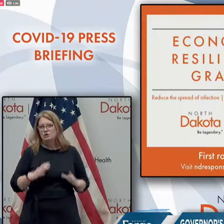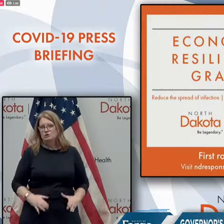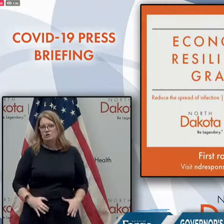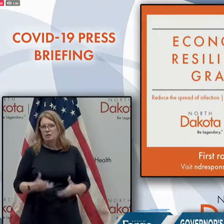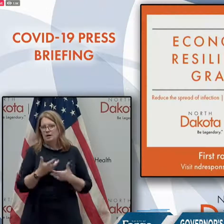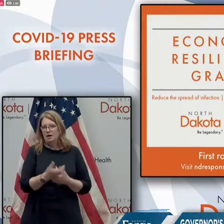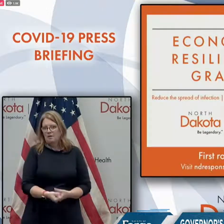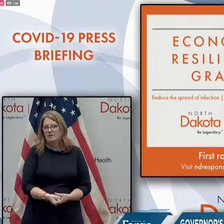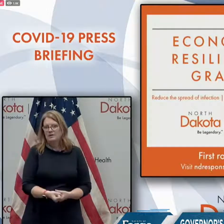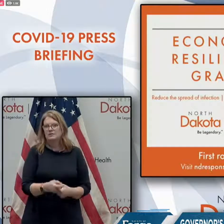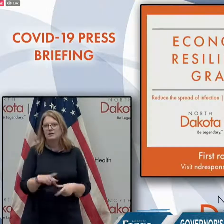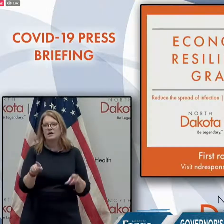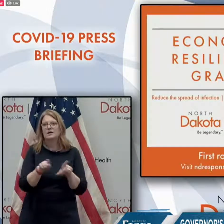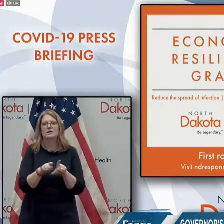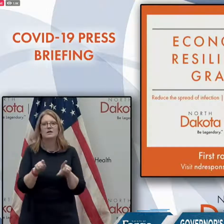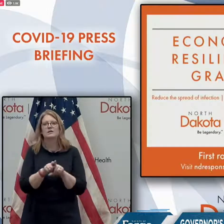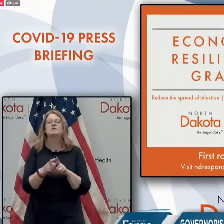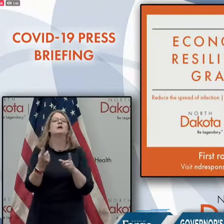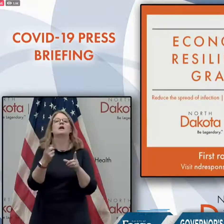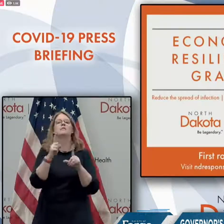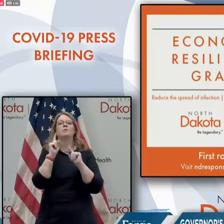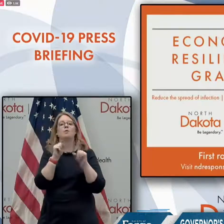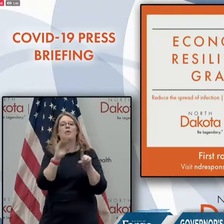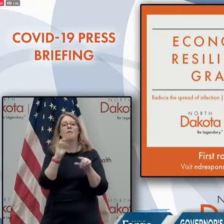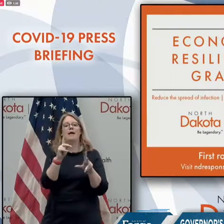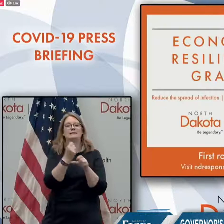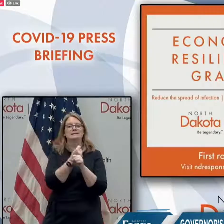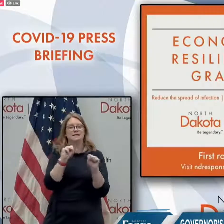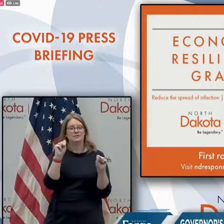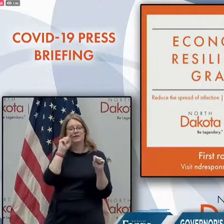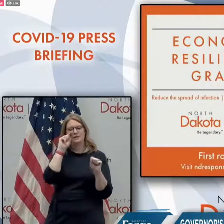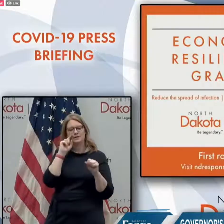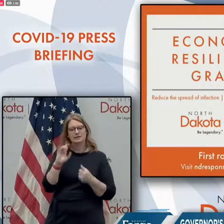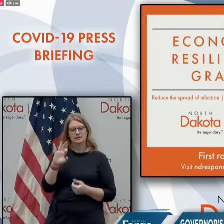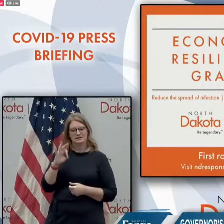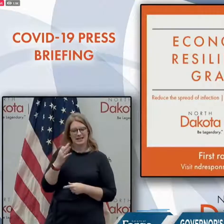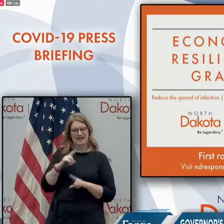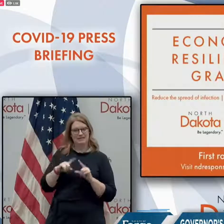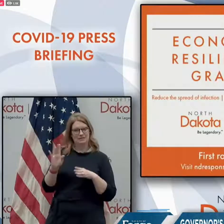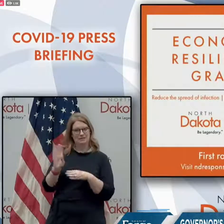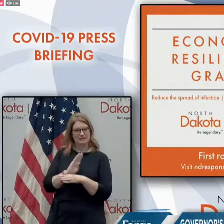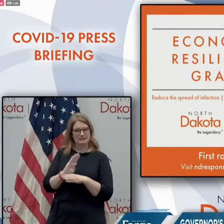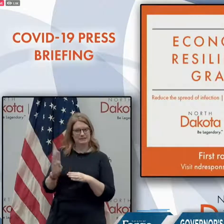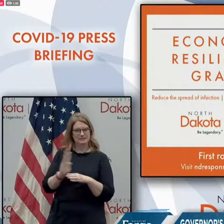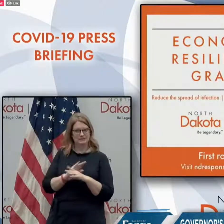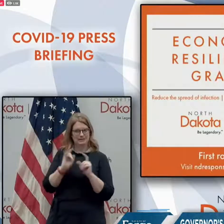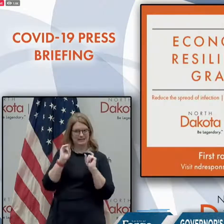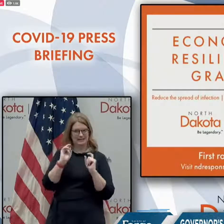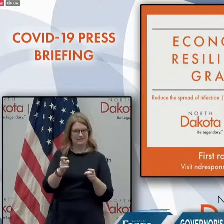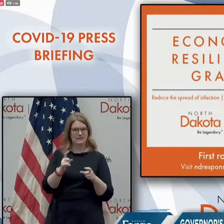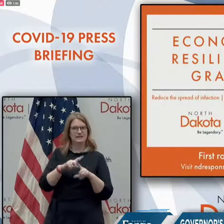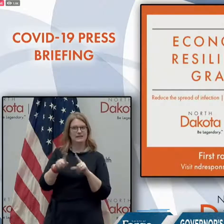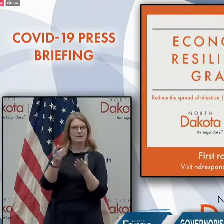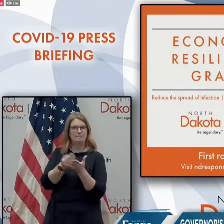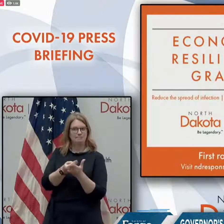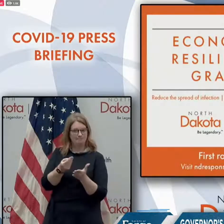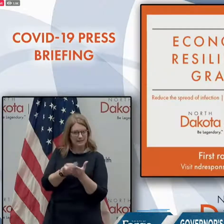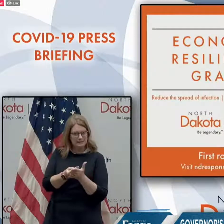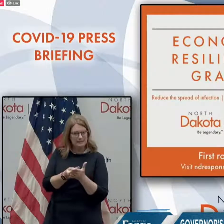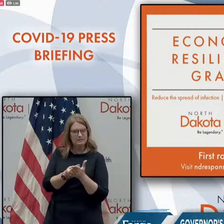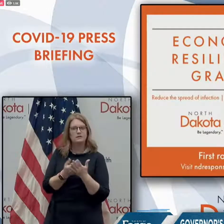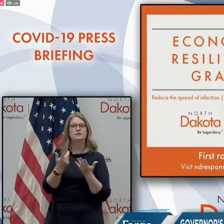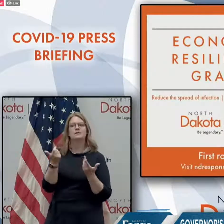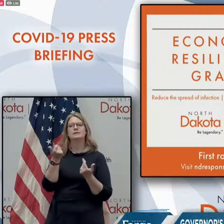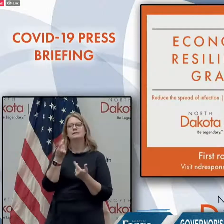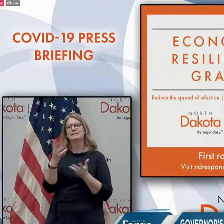consumers to return safely to the marketplace. 9 different industries have already been awarded different funds. There are